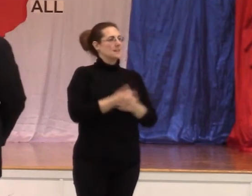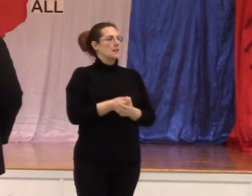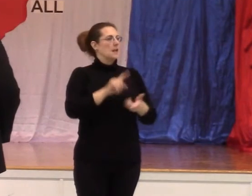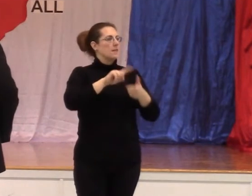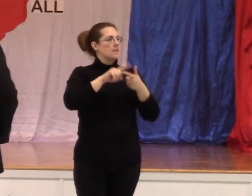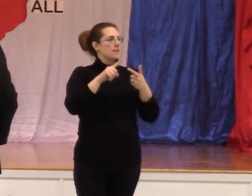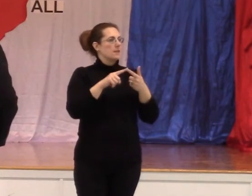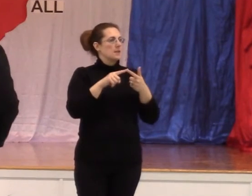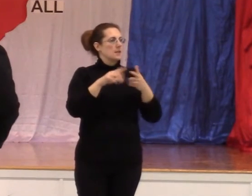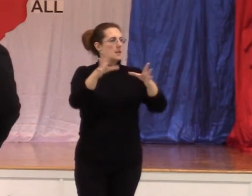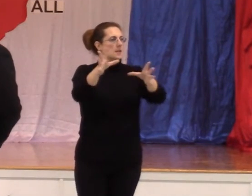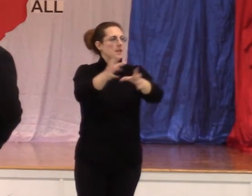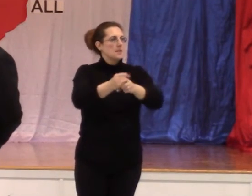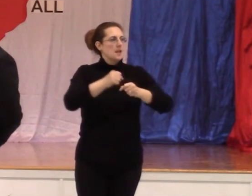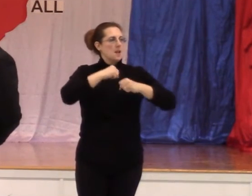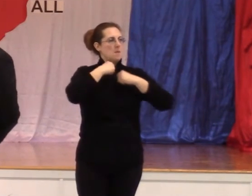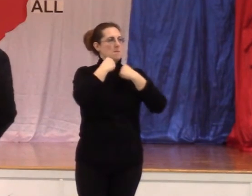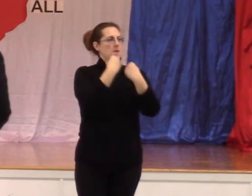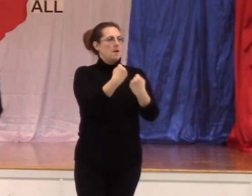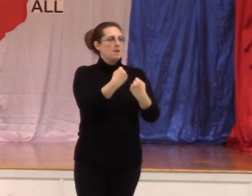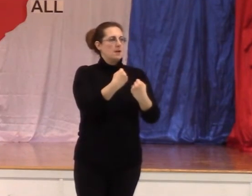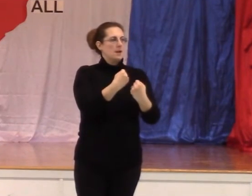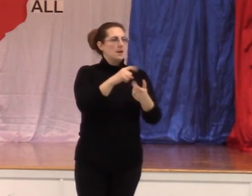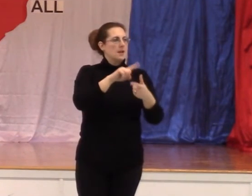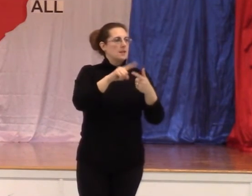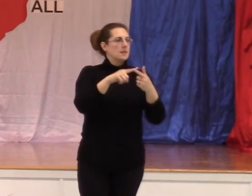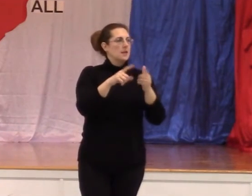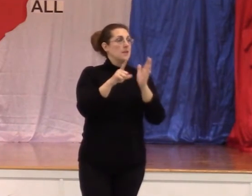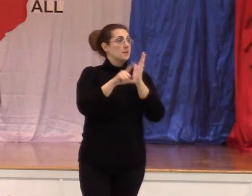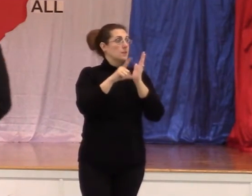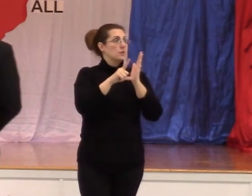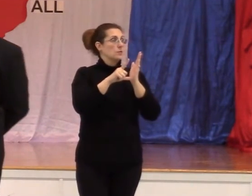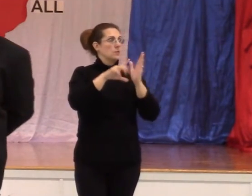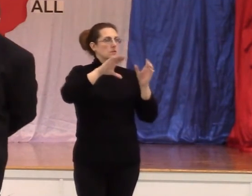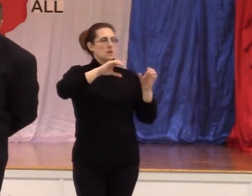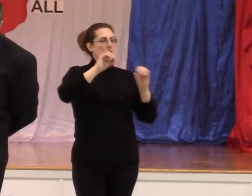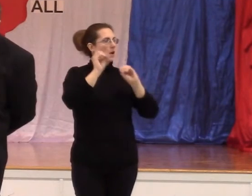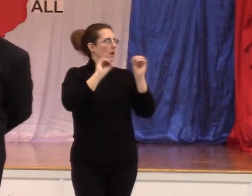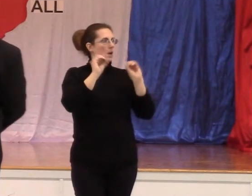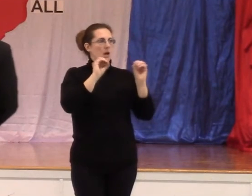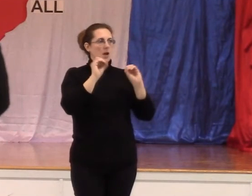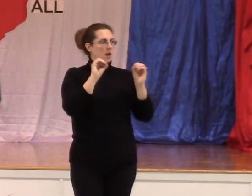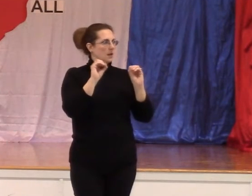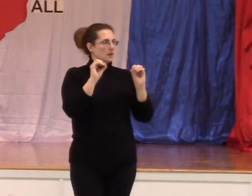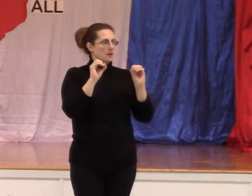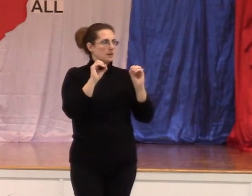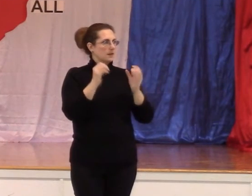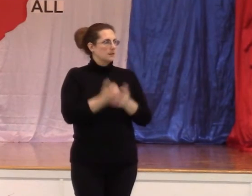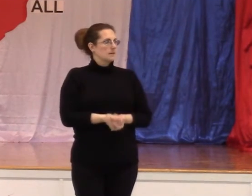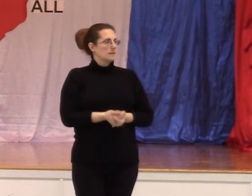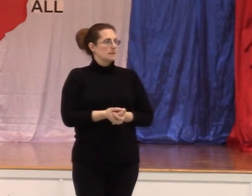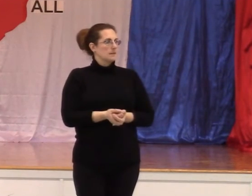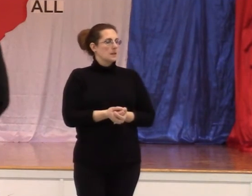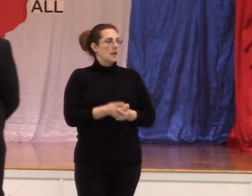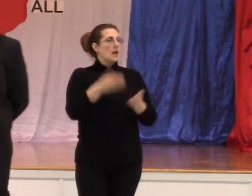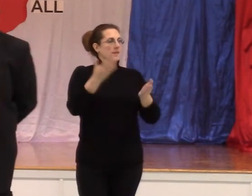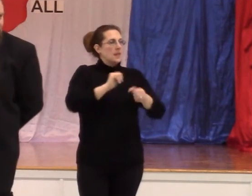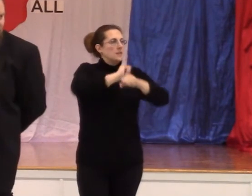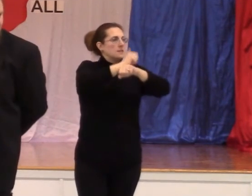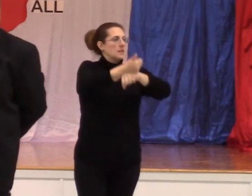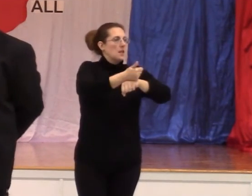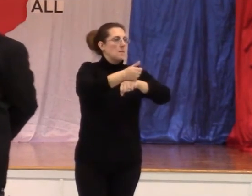and then they get power, and then the Lutherans are gone, right? They institute